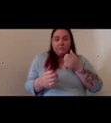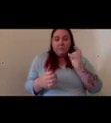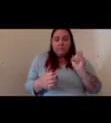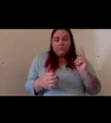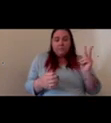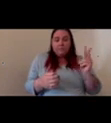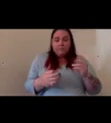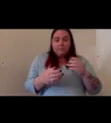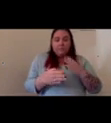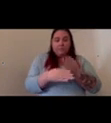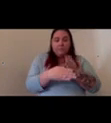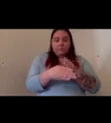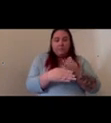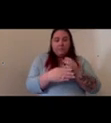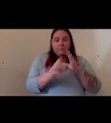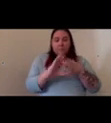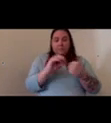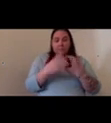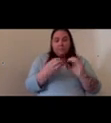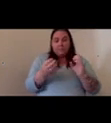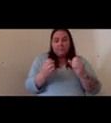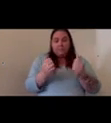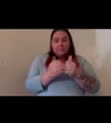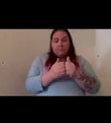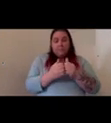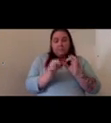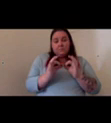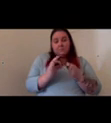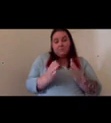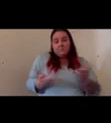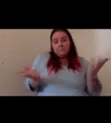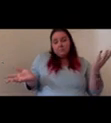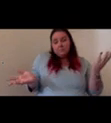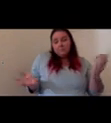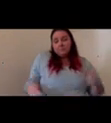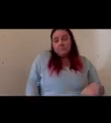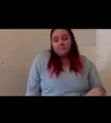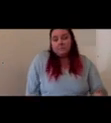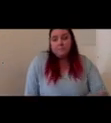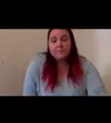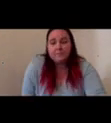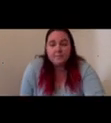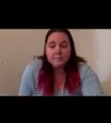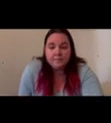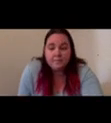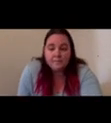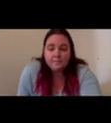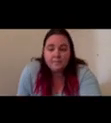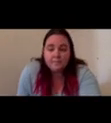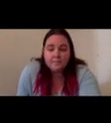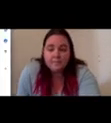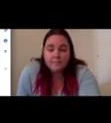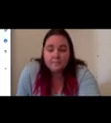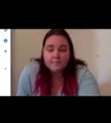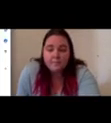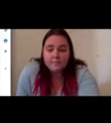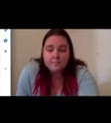met, they're not okay with sharing their story with the interpreter, maybe.